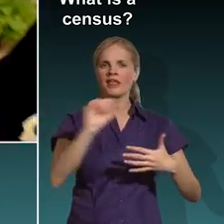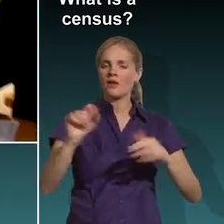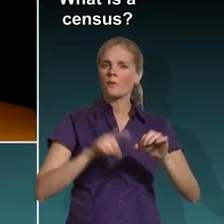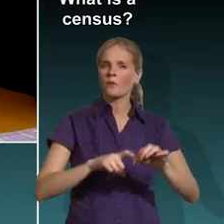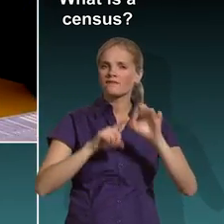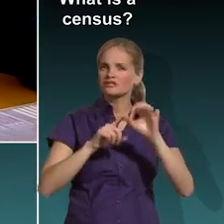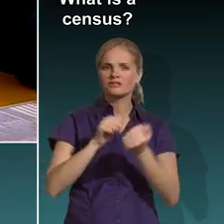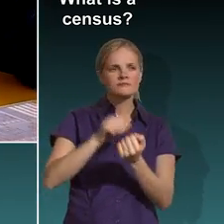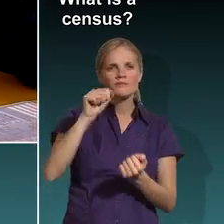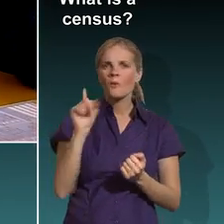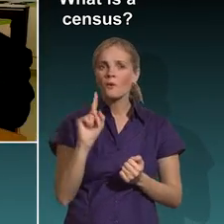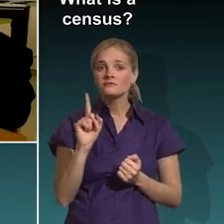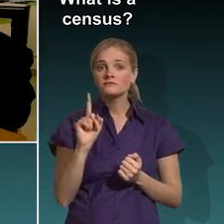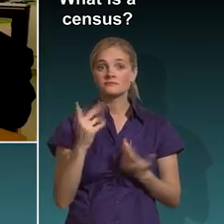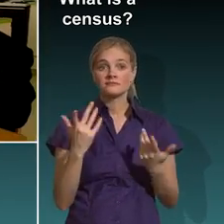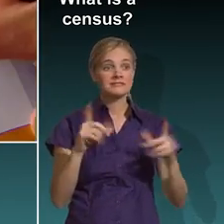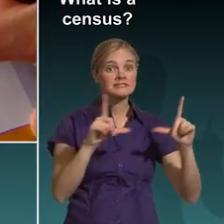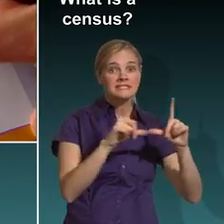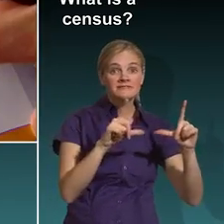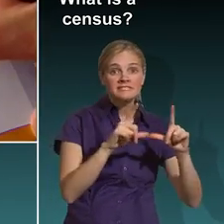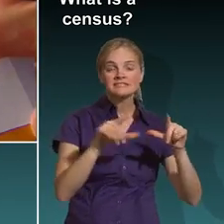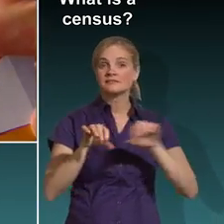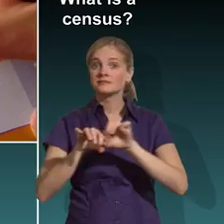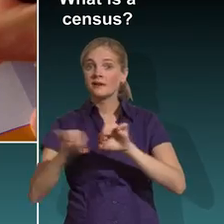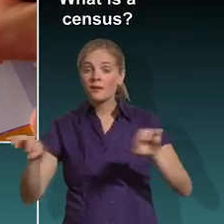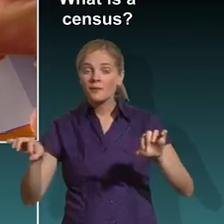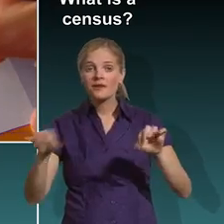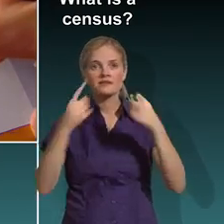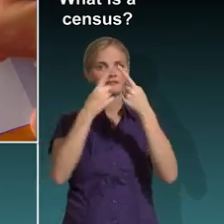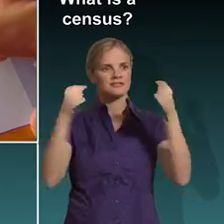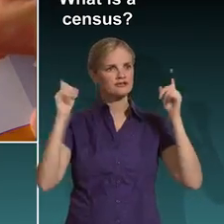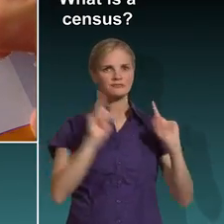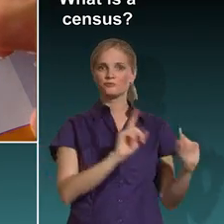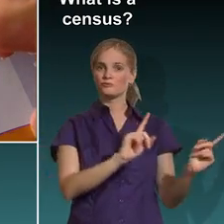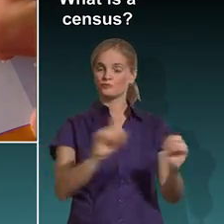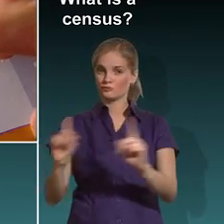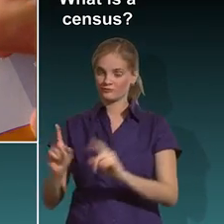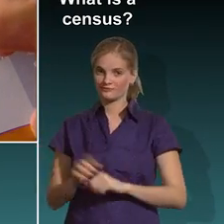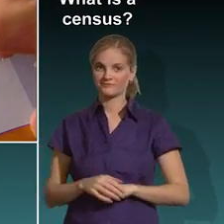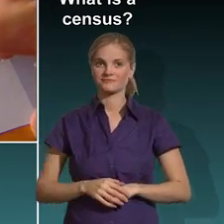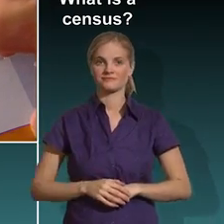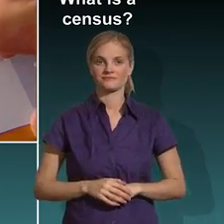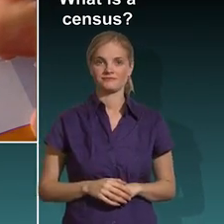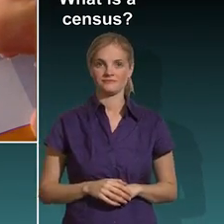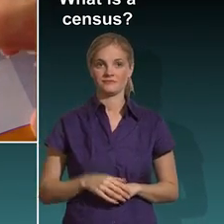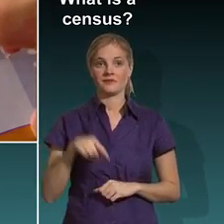It also looks at the qualifications people hold, certificates, diplomas or degrees.